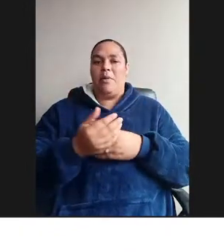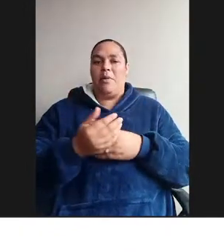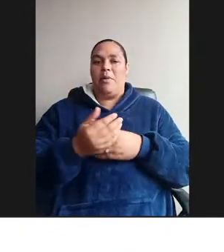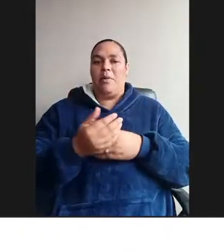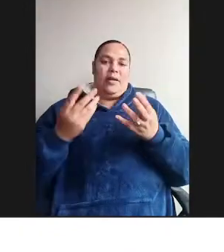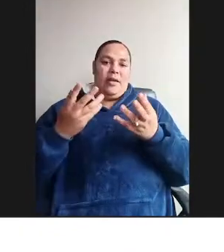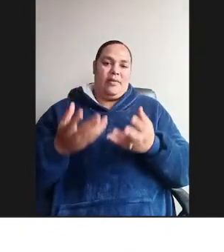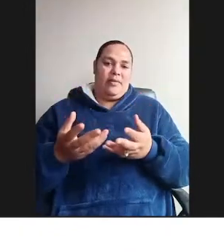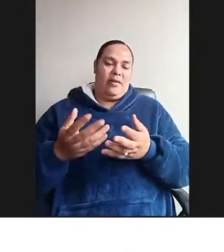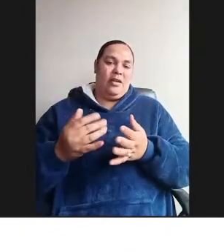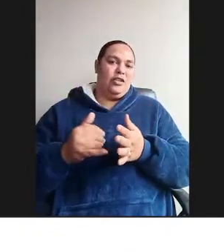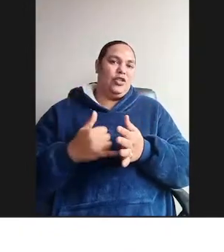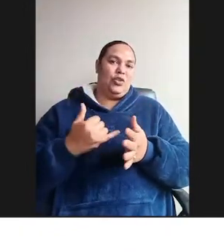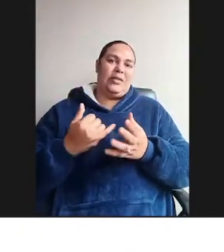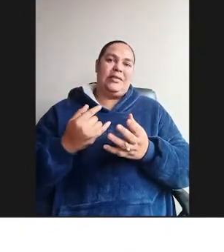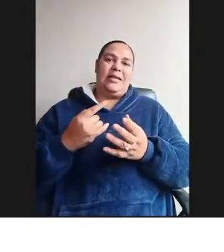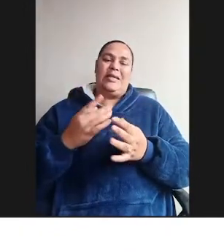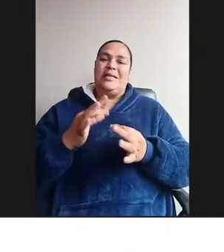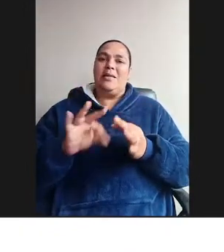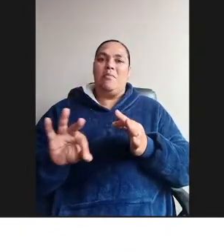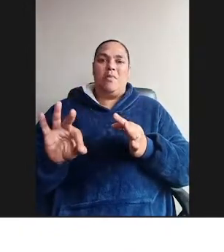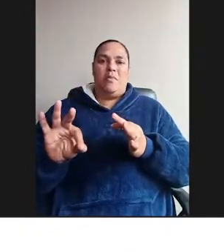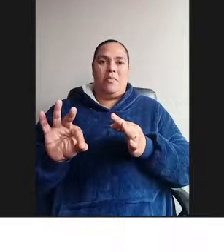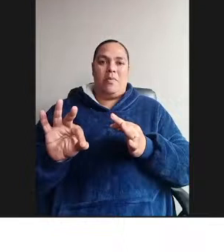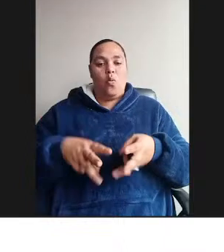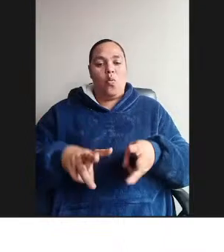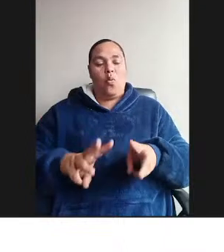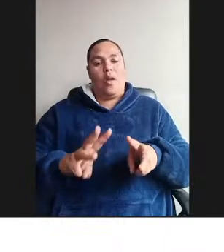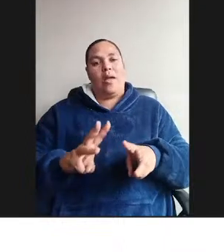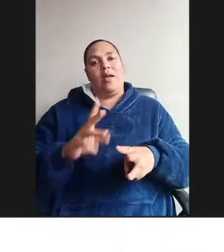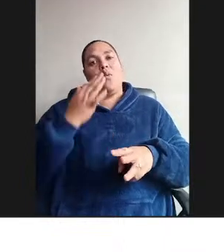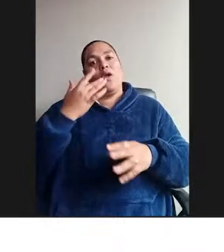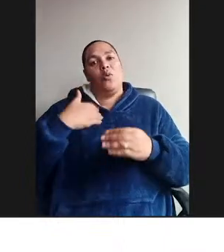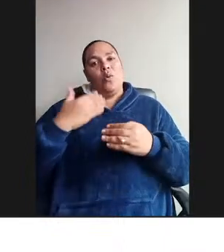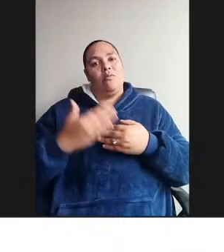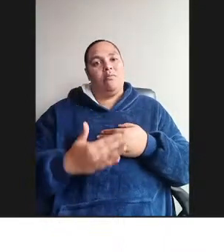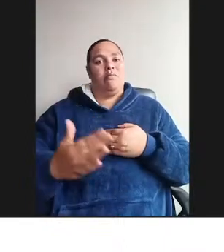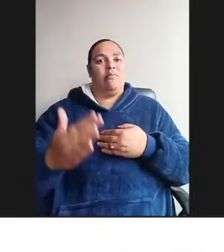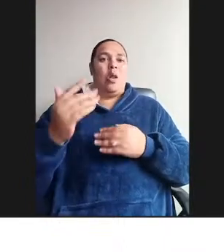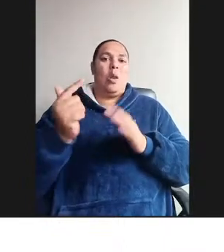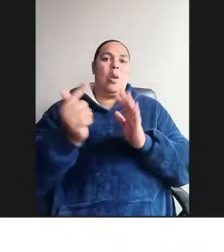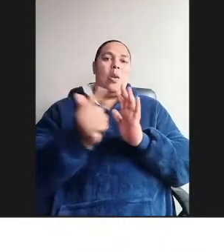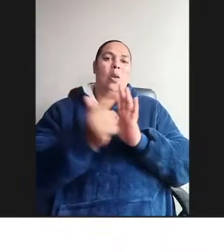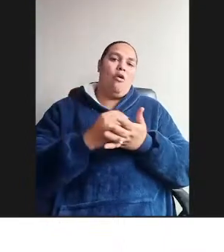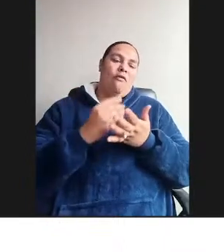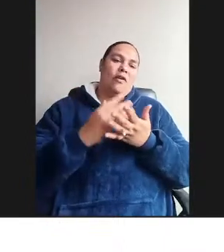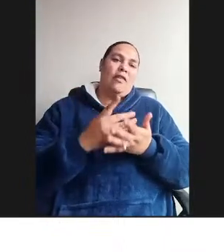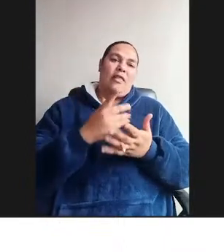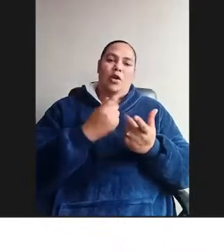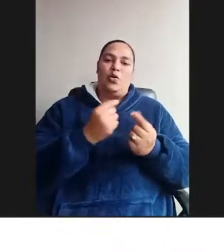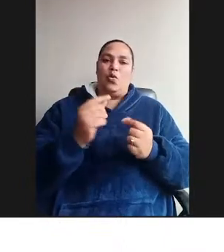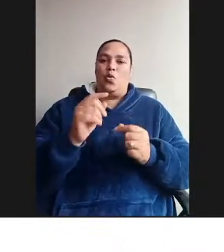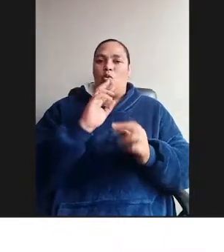the simple way of, as we go, the law enforcement, they will do the report, they